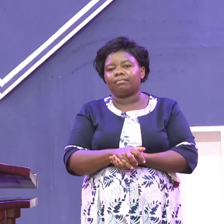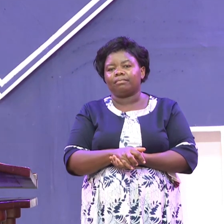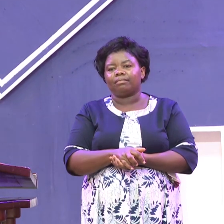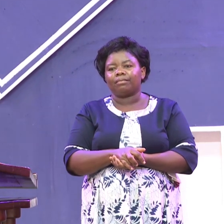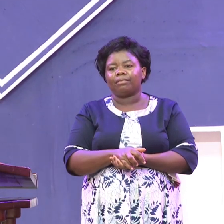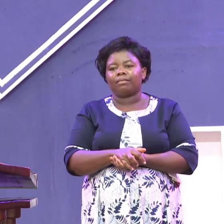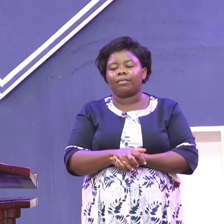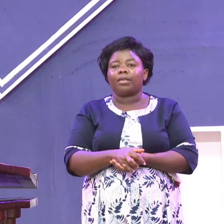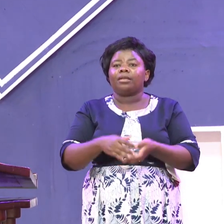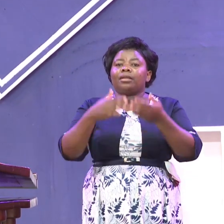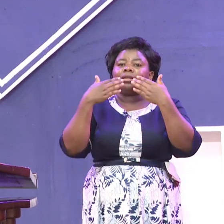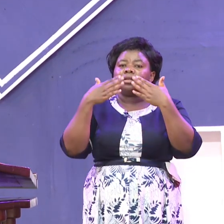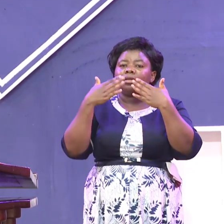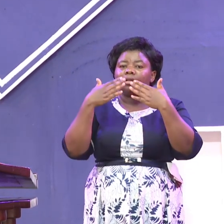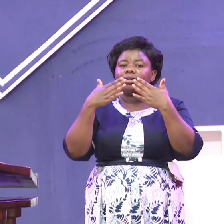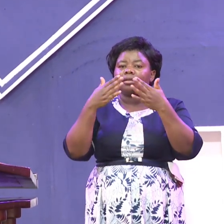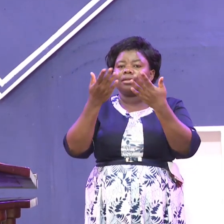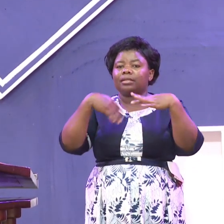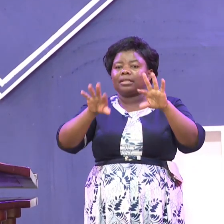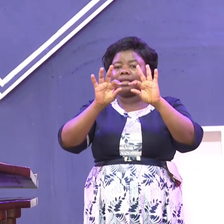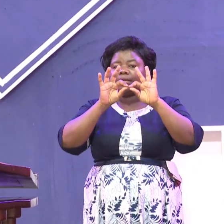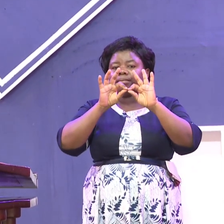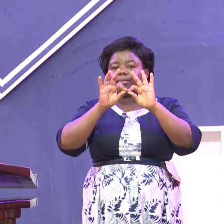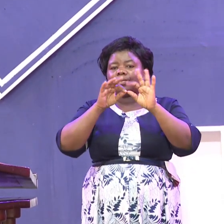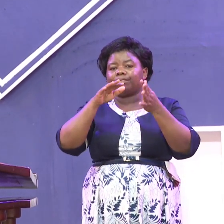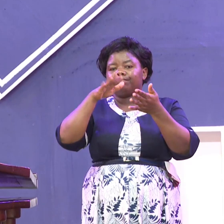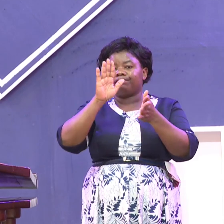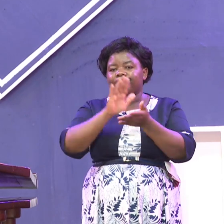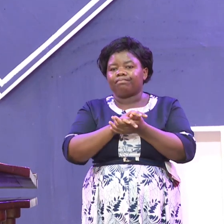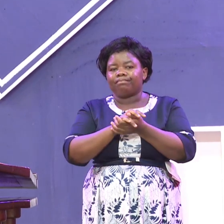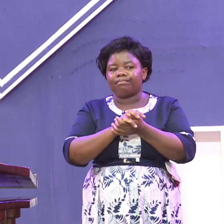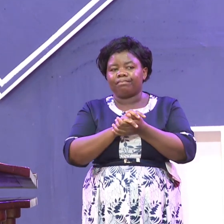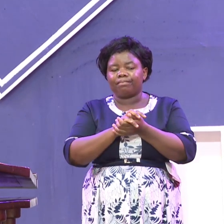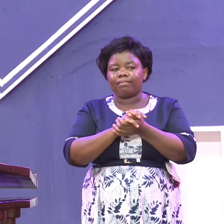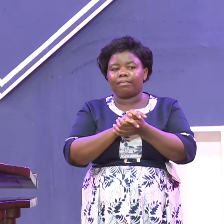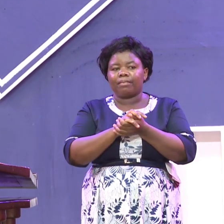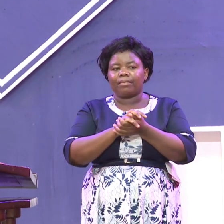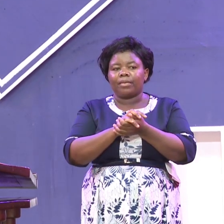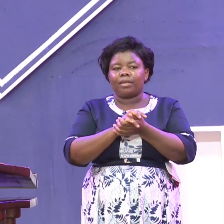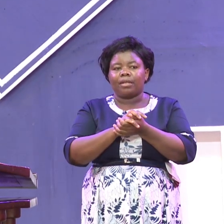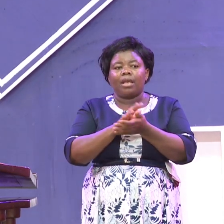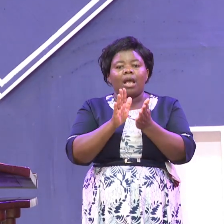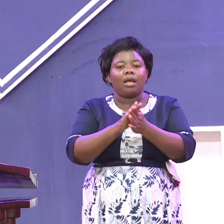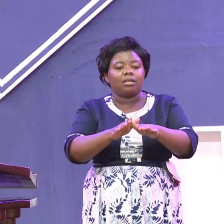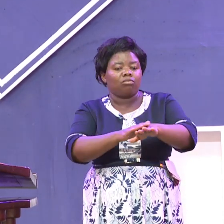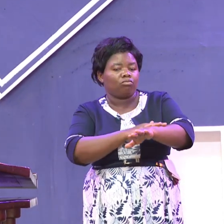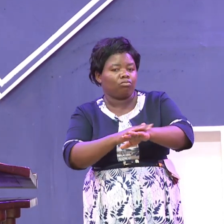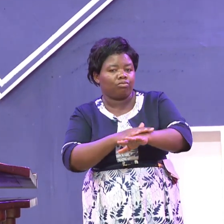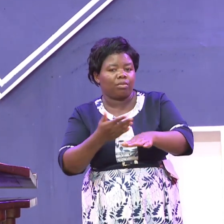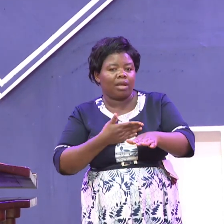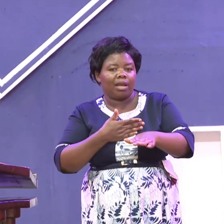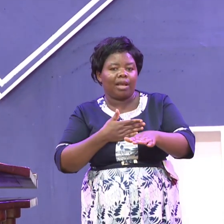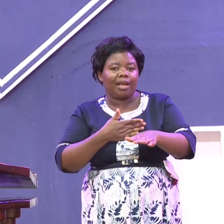culturally. Kwebaza nsonga nkulu nnyo. Thanksgiving is so vital. Baganda bafunamu n'enjogera